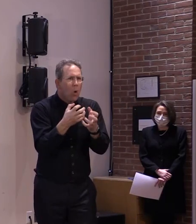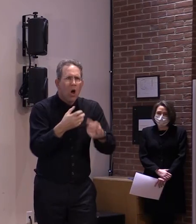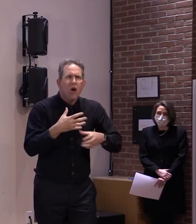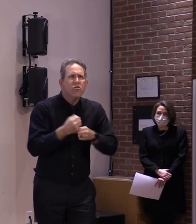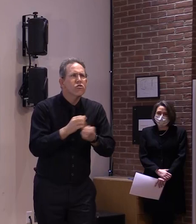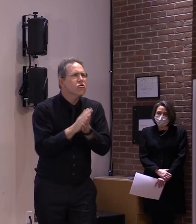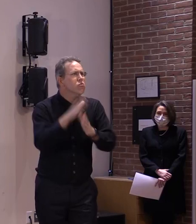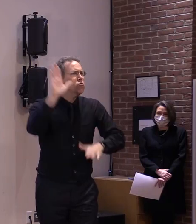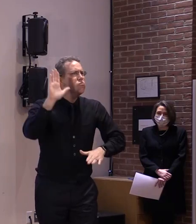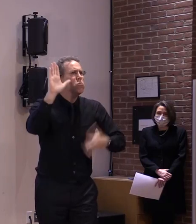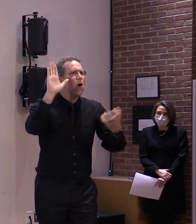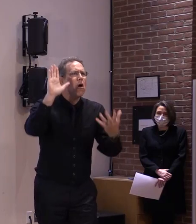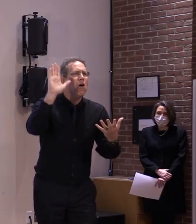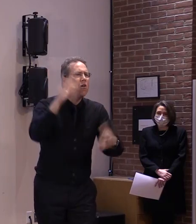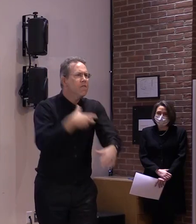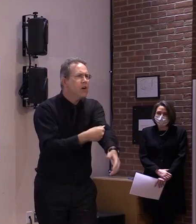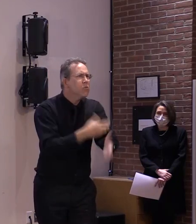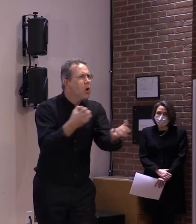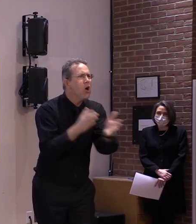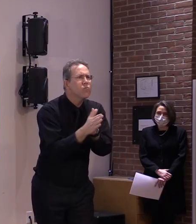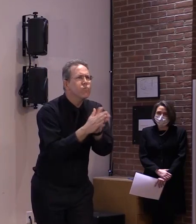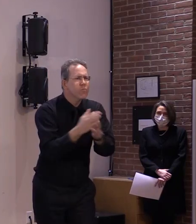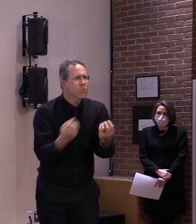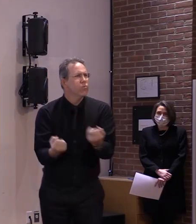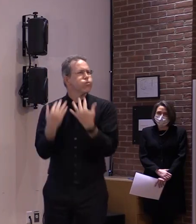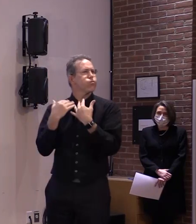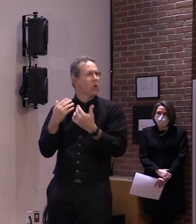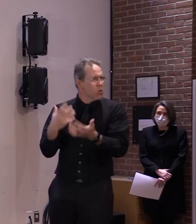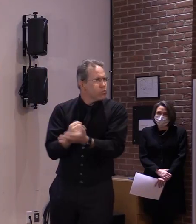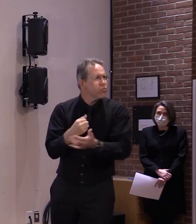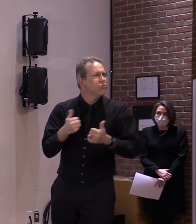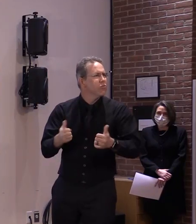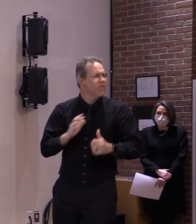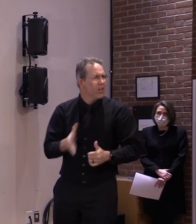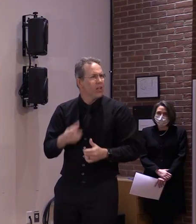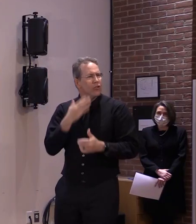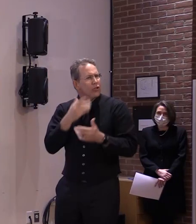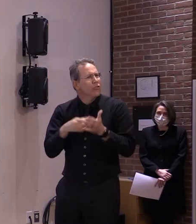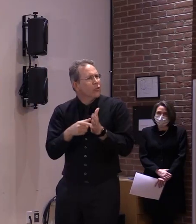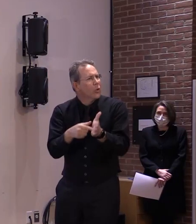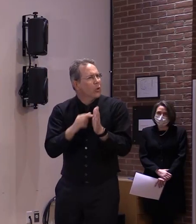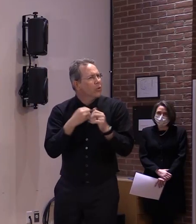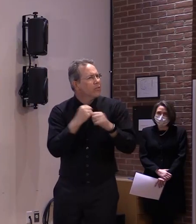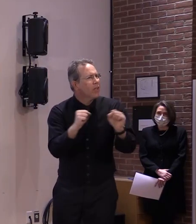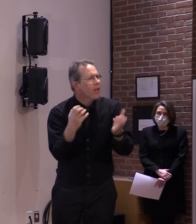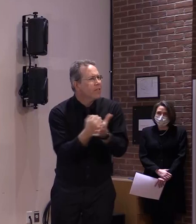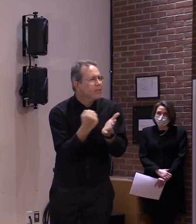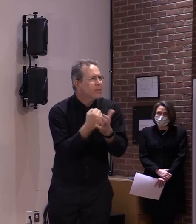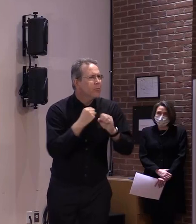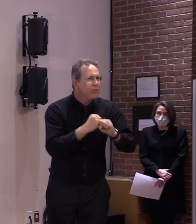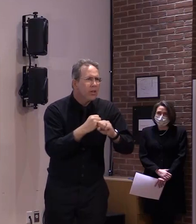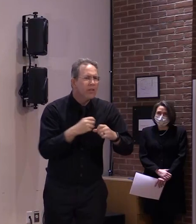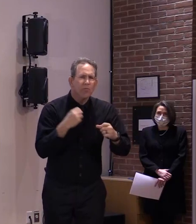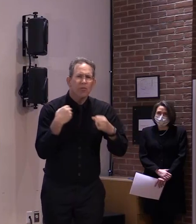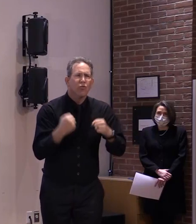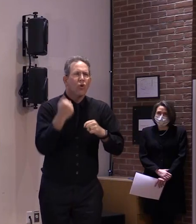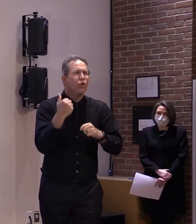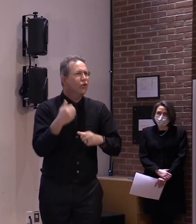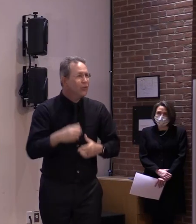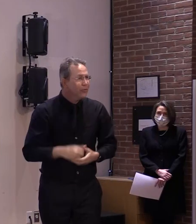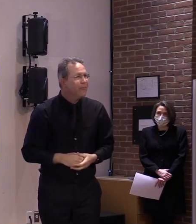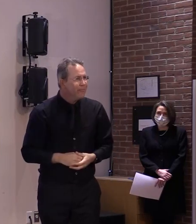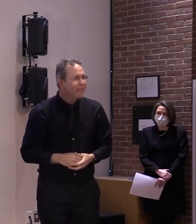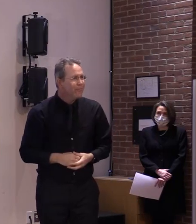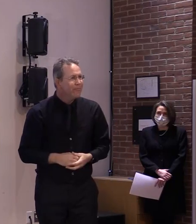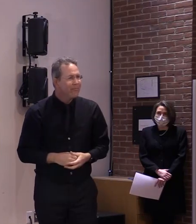ultimately be the key to making our community safer, our economy stronger, and life more normal. Even with the pause